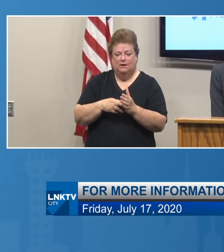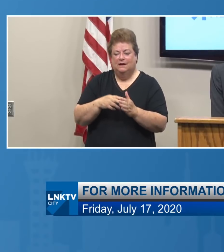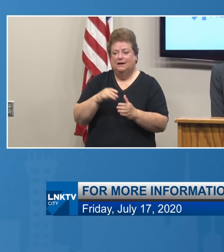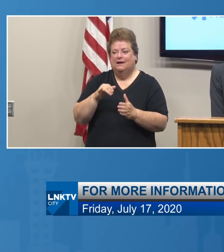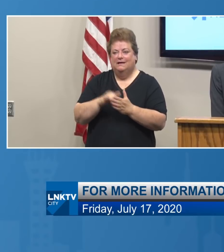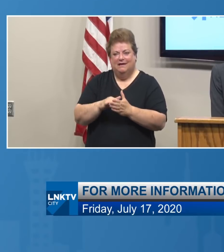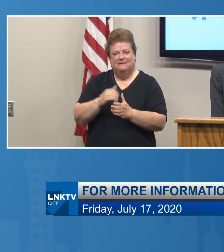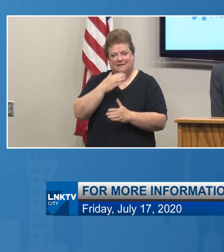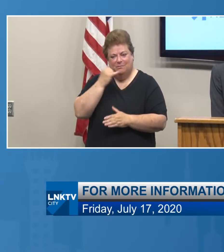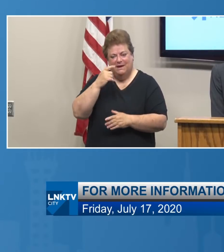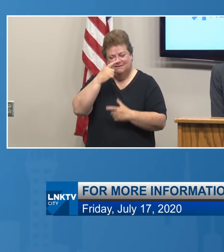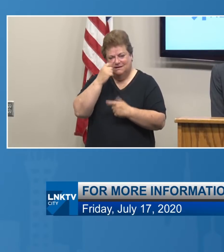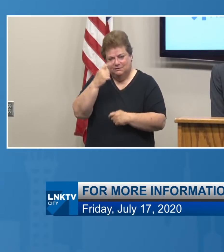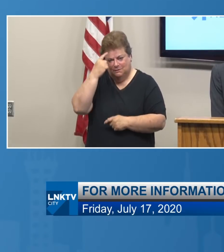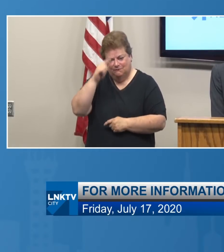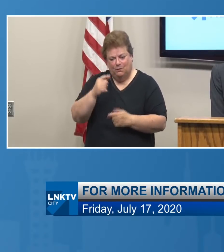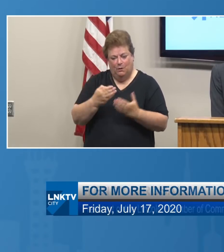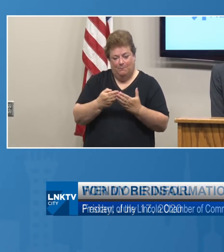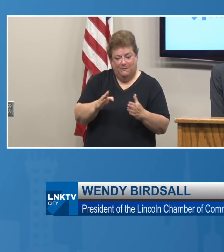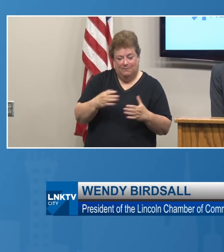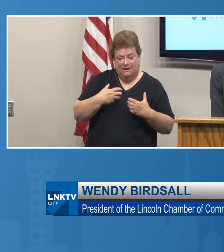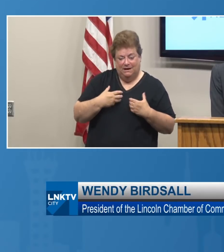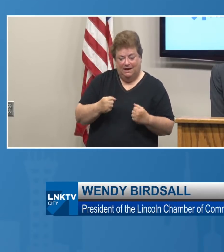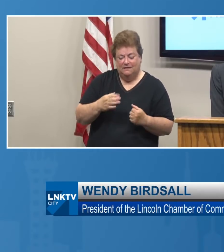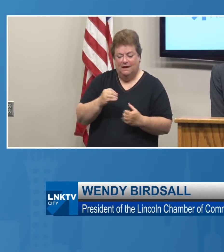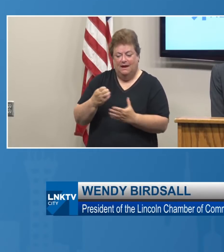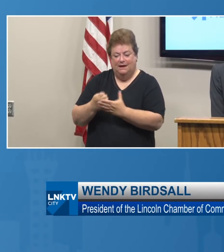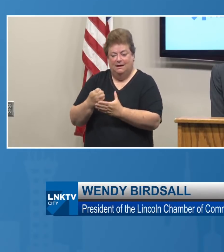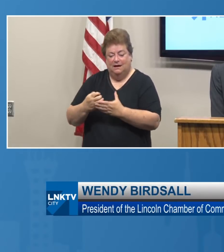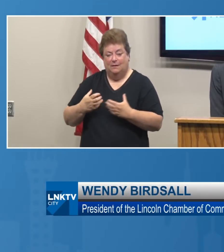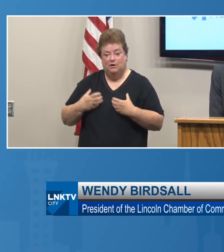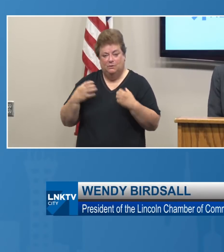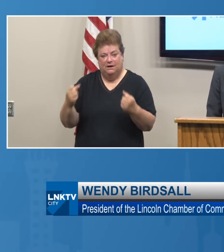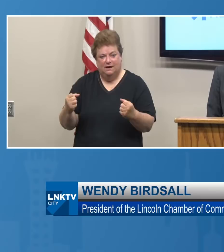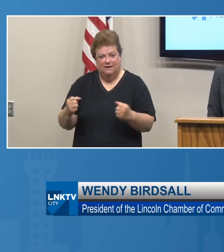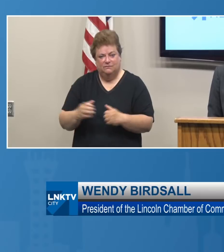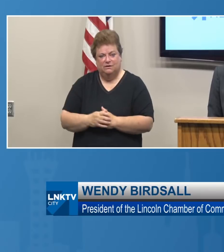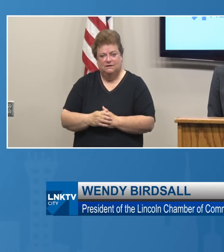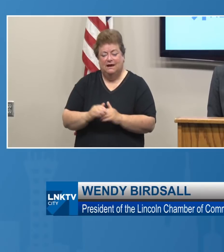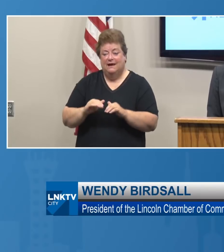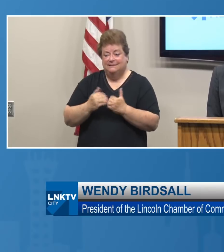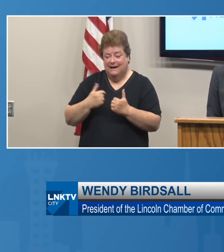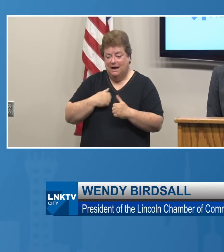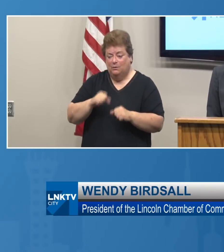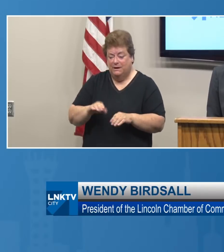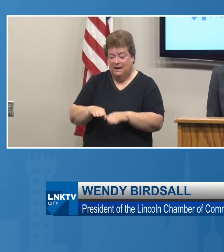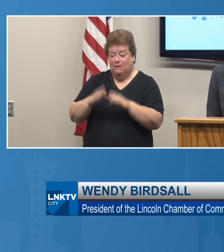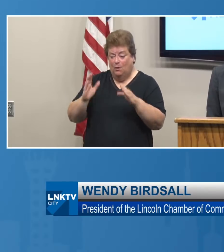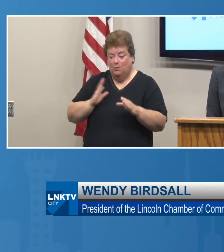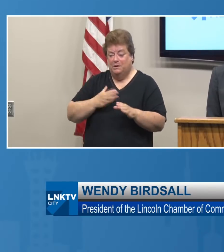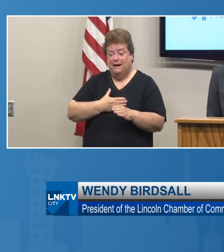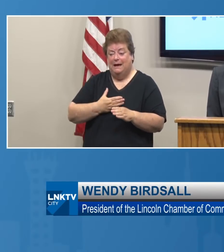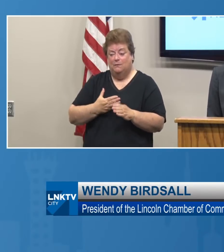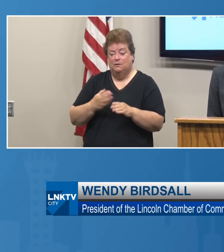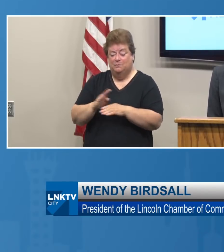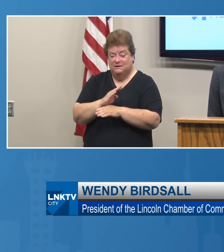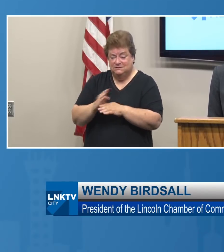best interest of both public health and economic recovery. It's how we get businesses open and we